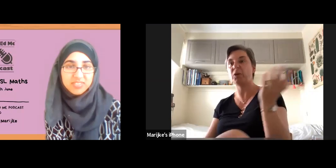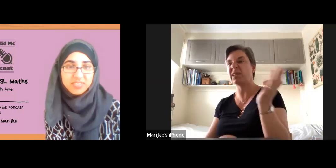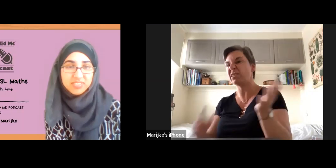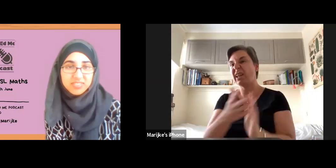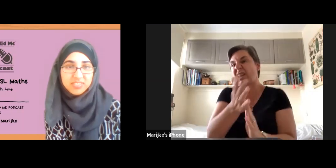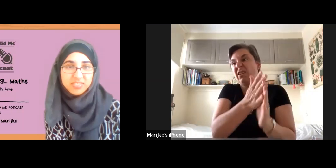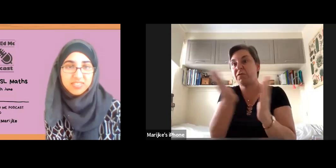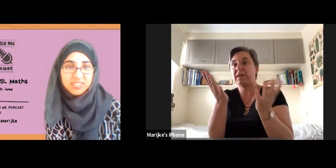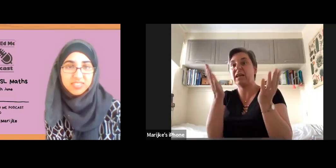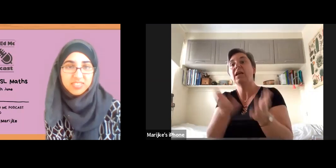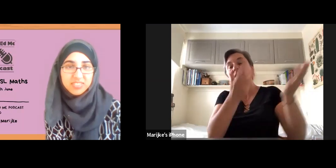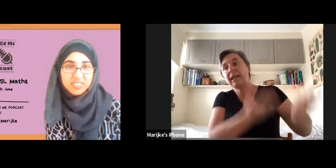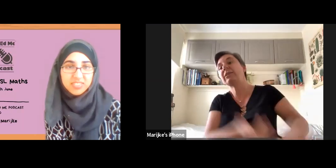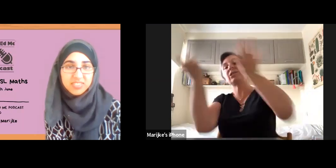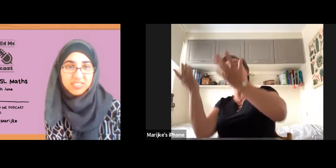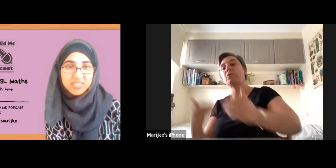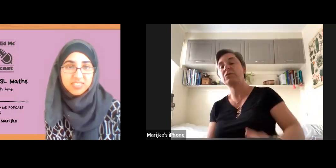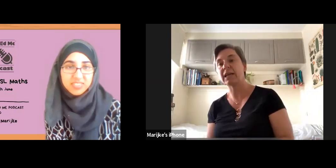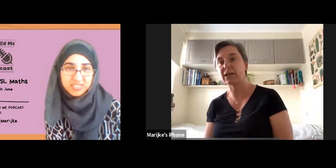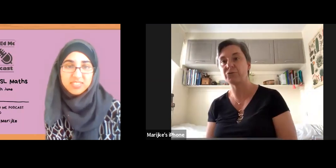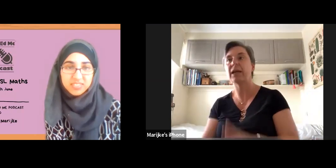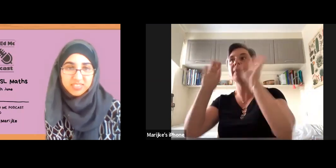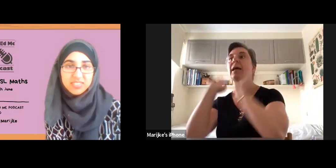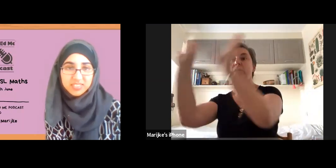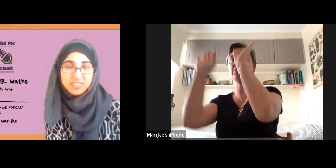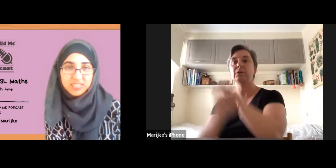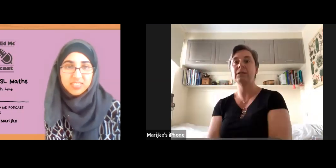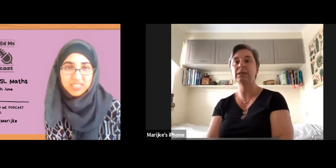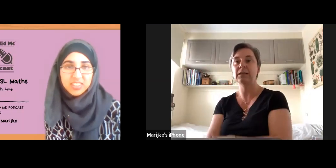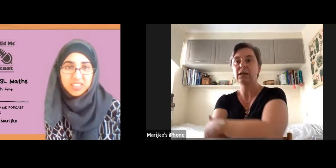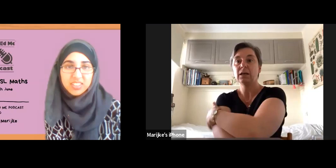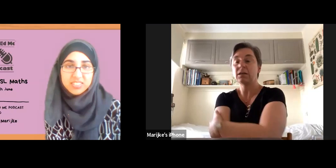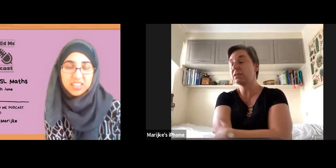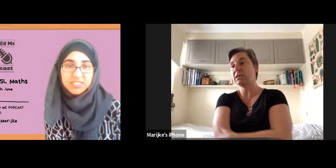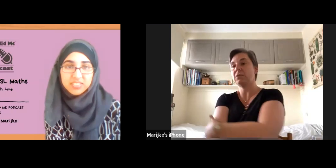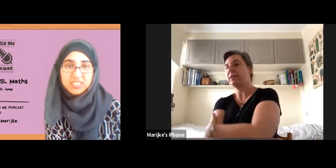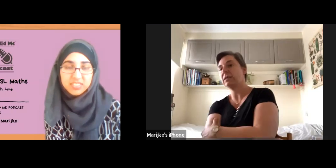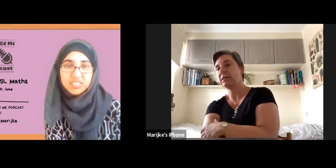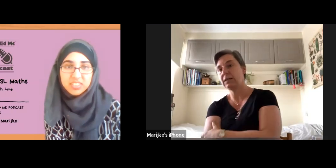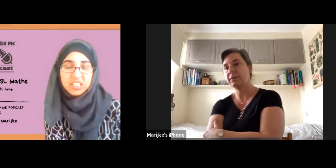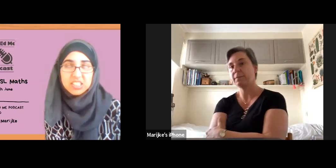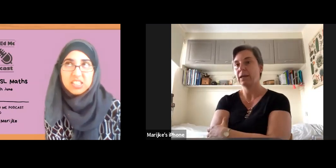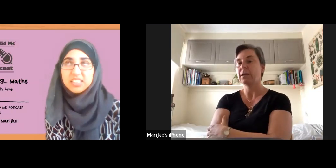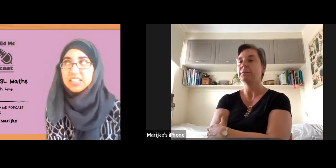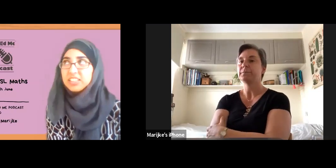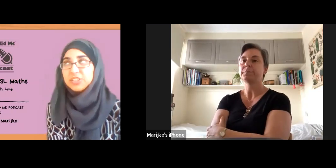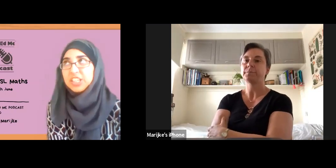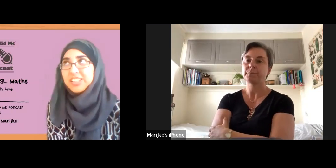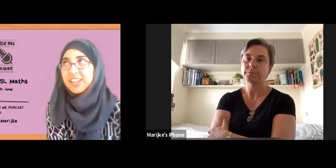they'll get enough, and then they get shifted over to secondary, and you deal with it then. It's horrendous, yeah. And